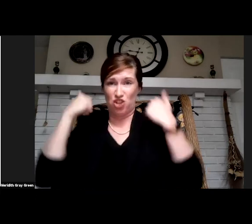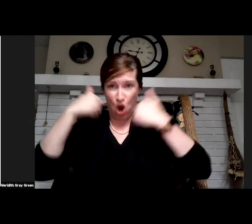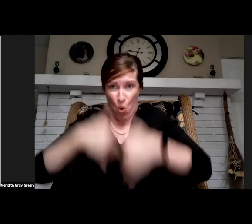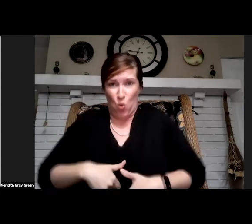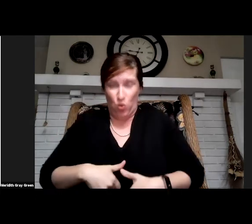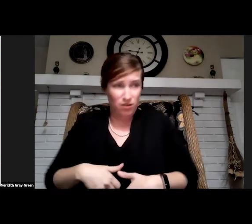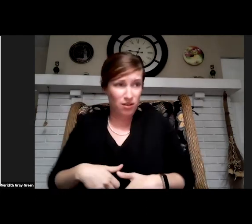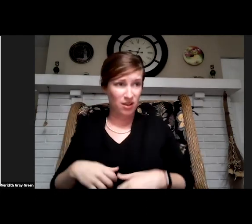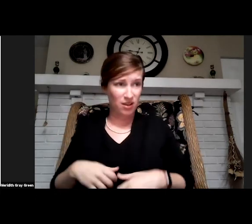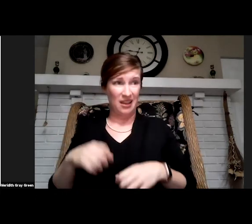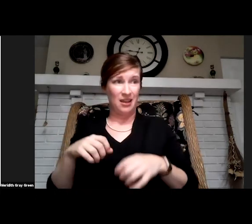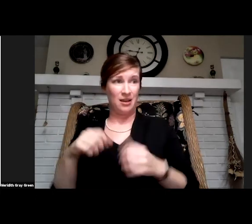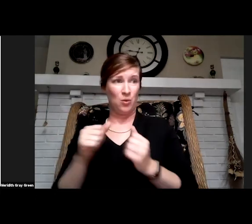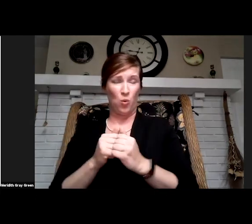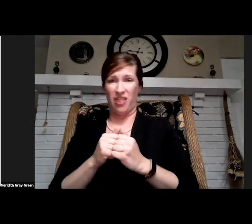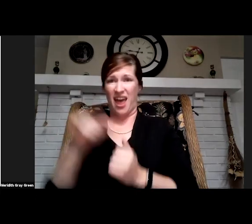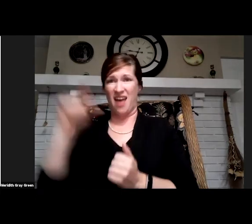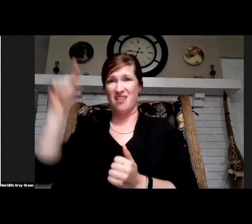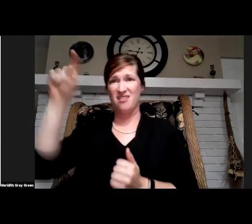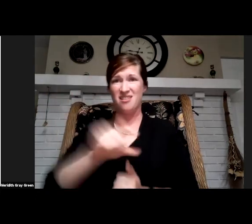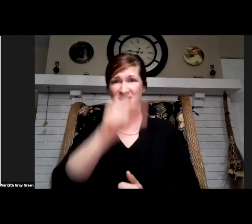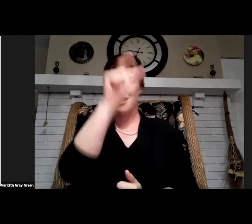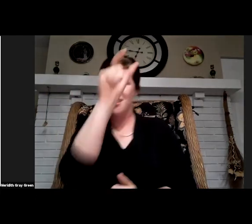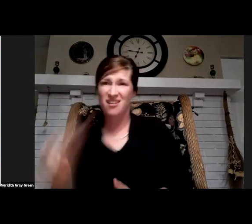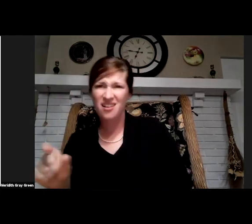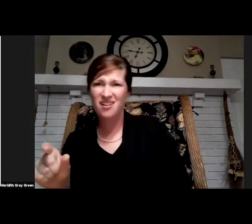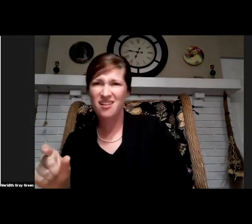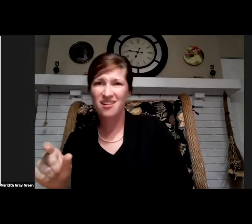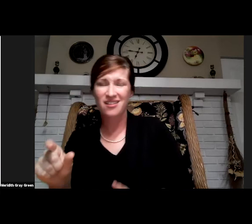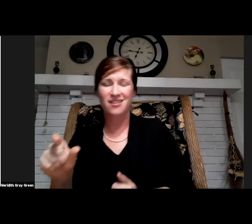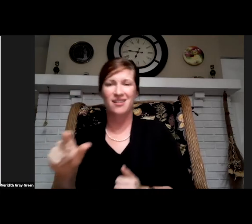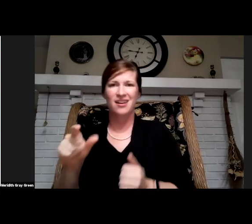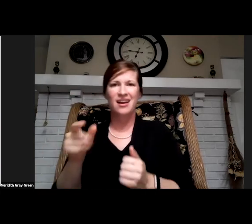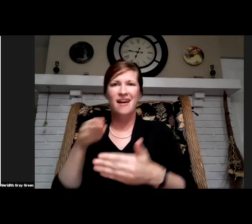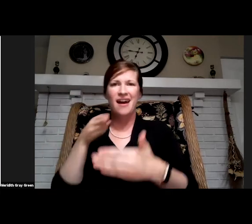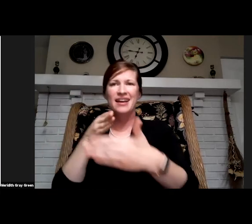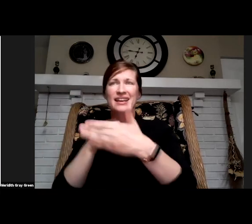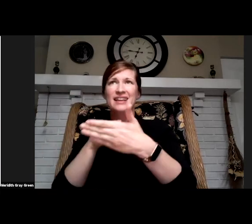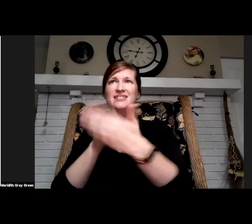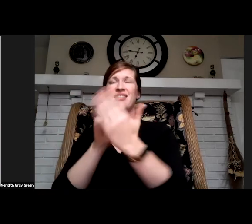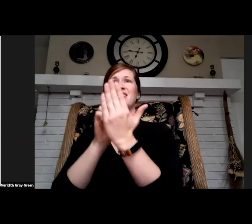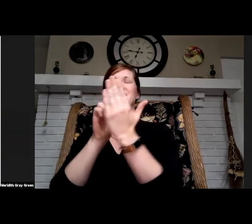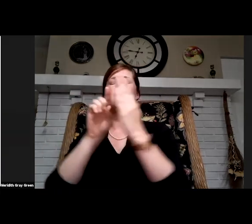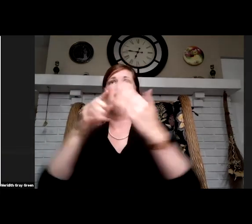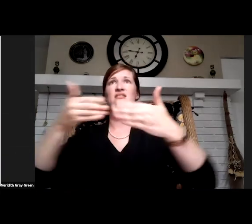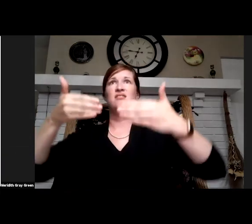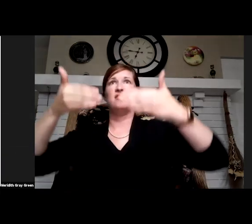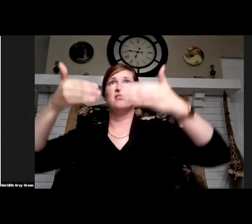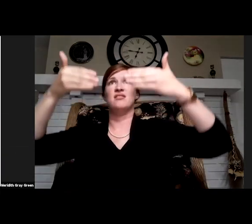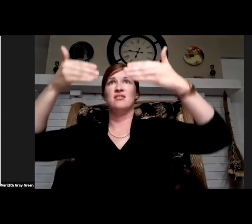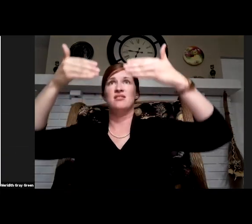And she's standing there with the orange coat, with the cross on the back,